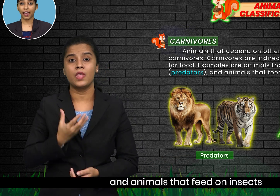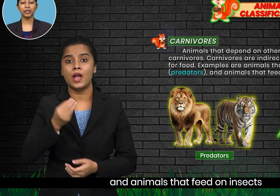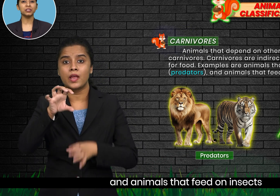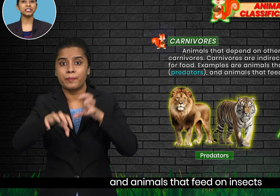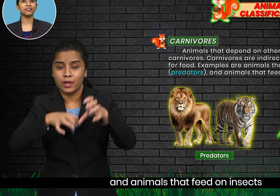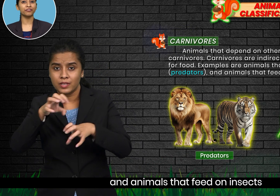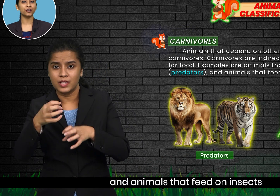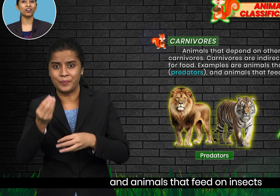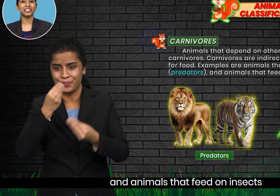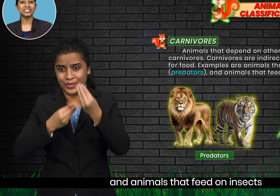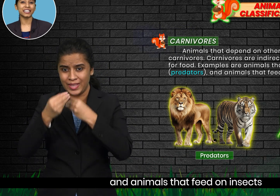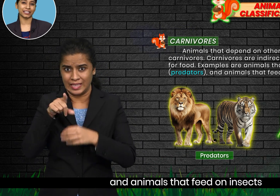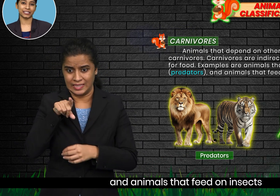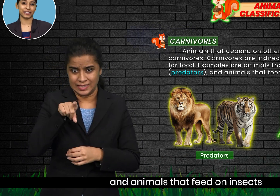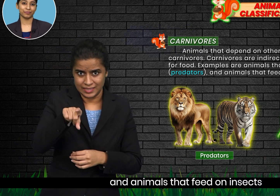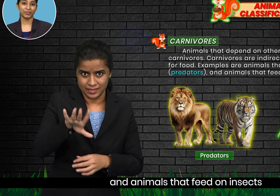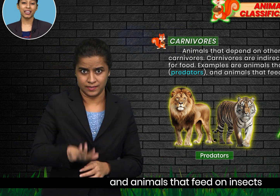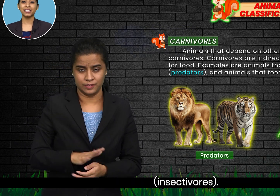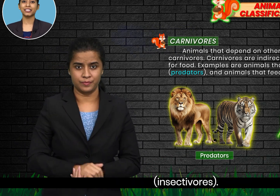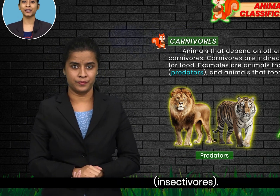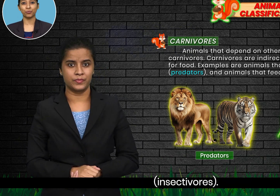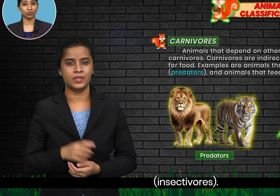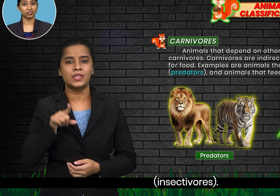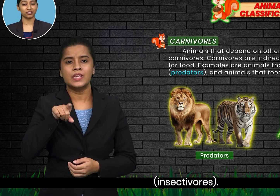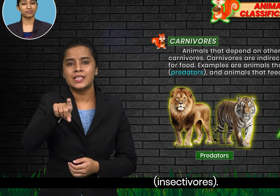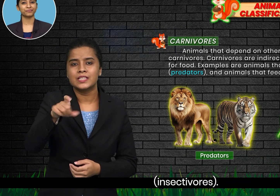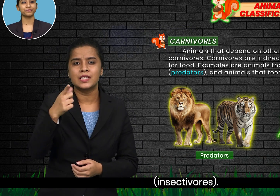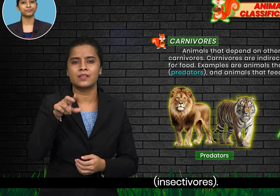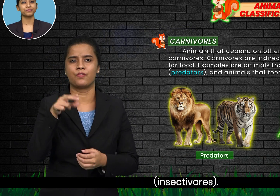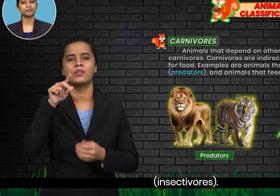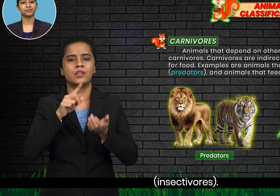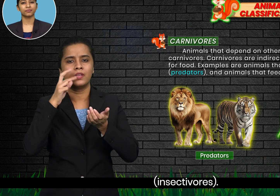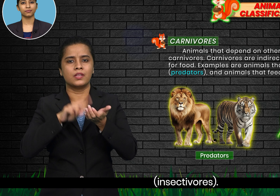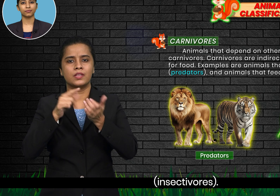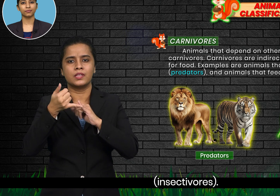and animals that feed on insects, insectivores.